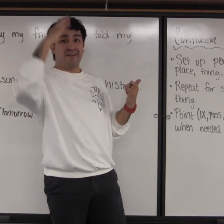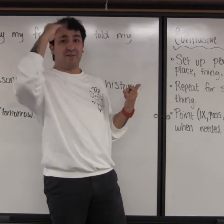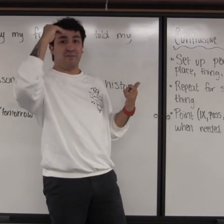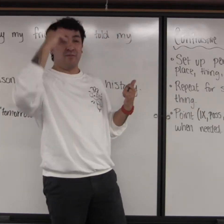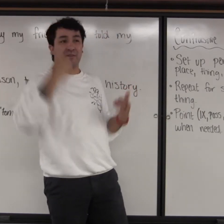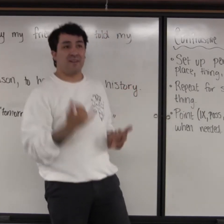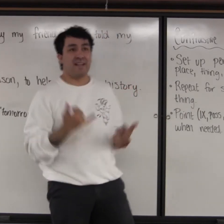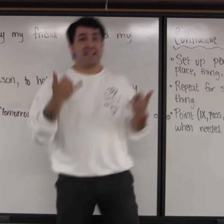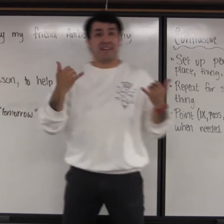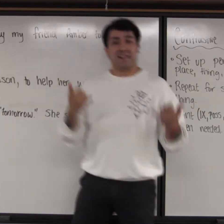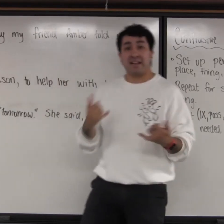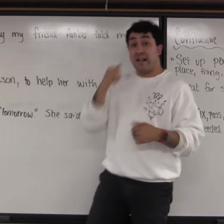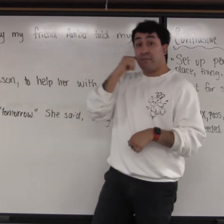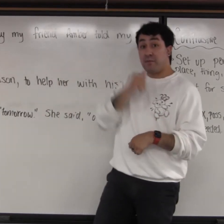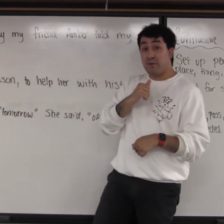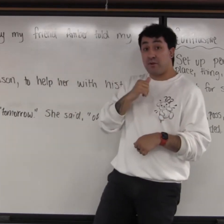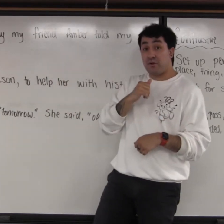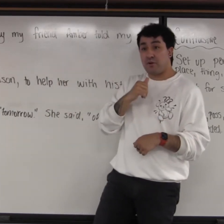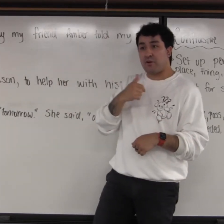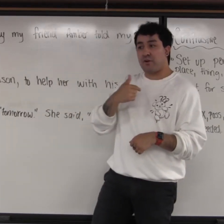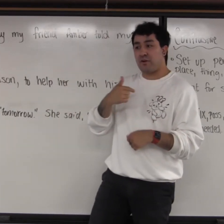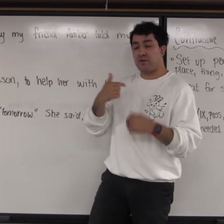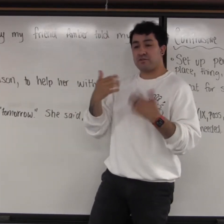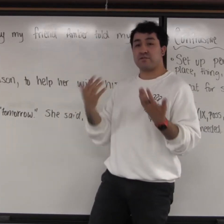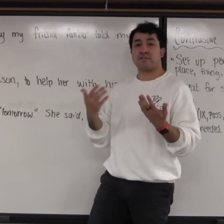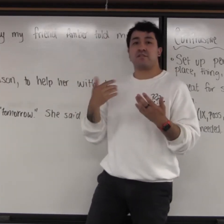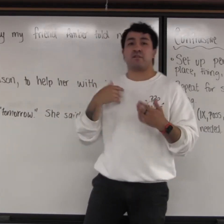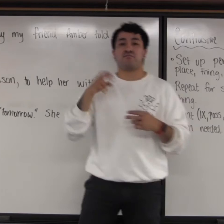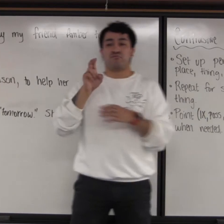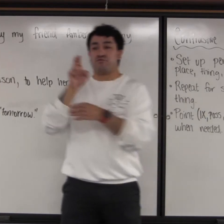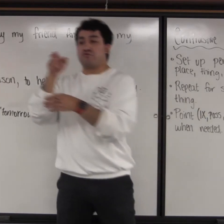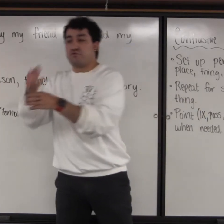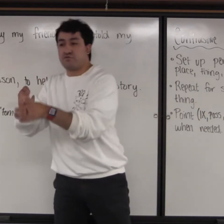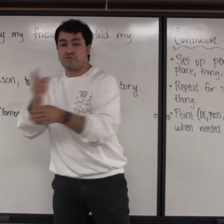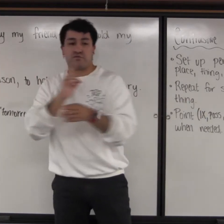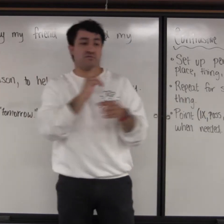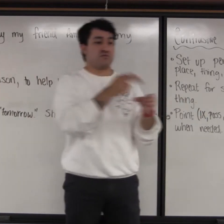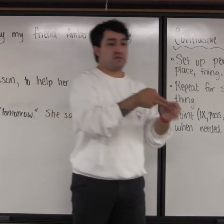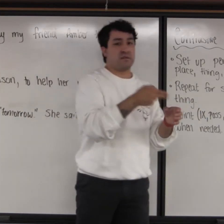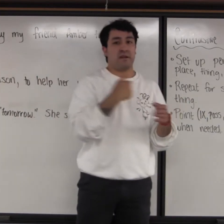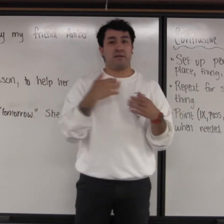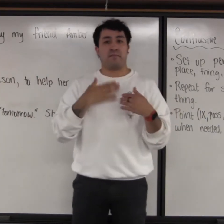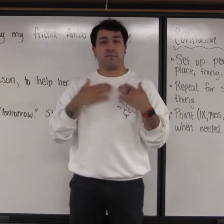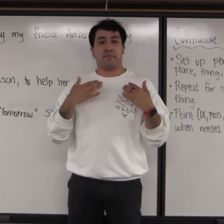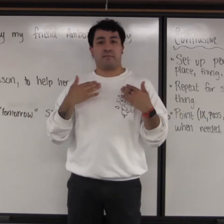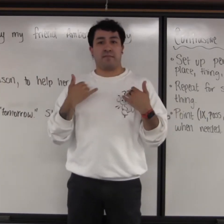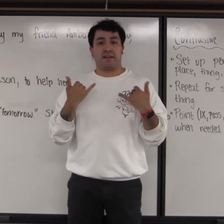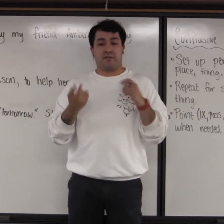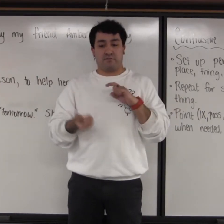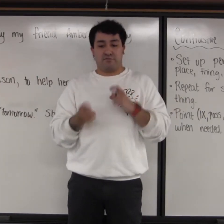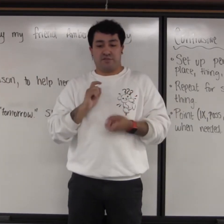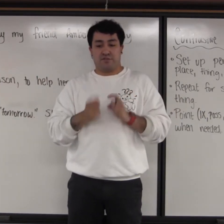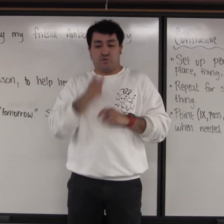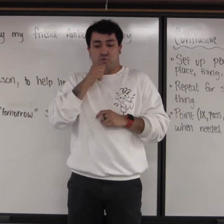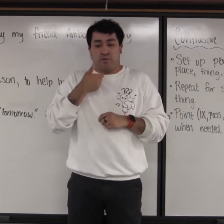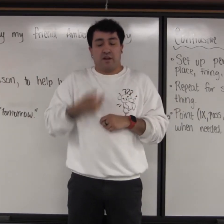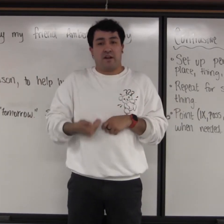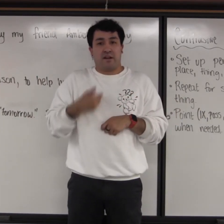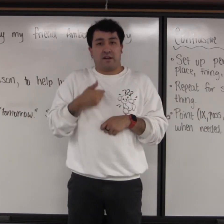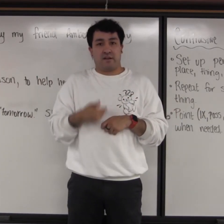the person. So now I'm the boy, now I'm the girl in this conversation of what happened yesterday, and so I kind of just become them. And I change who